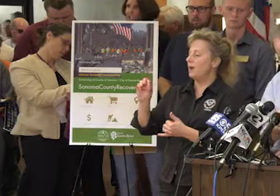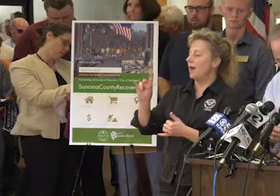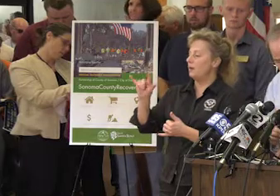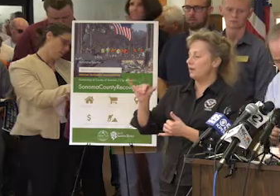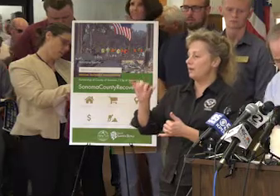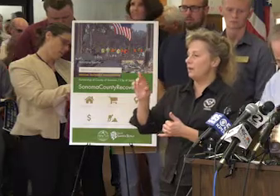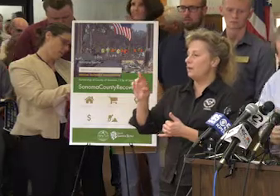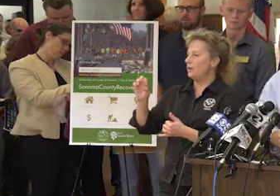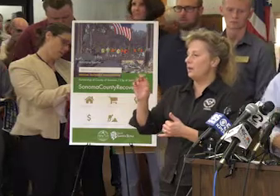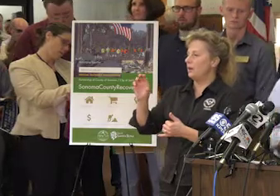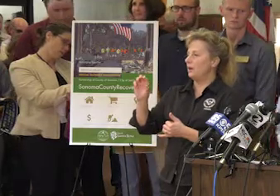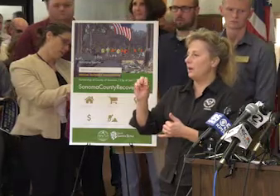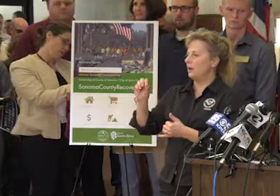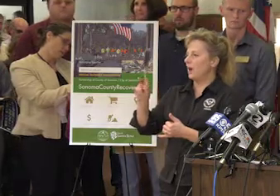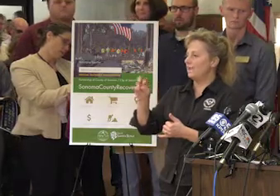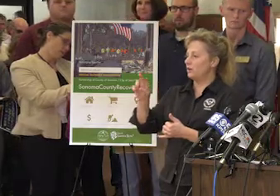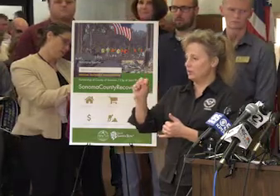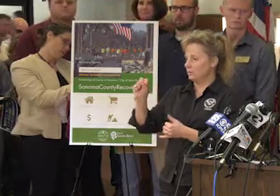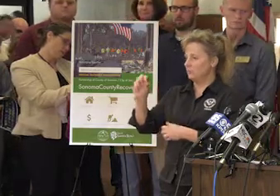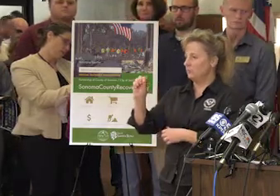SonomaCountyRecovers.org.